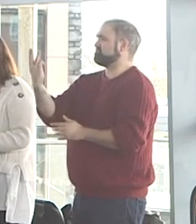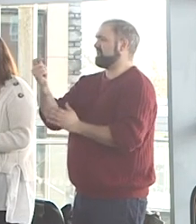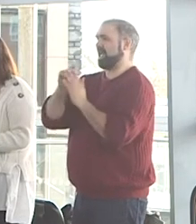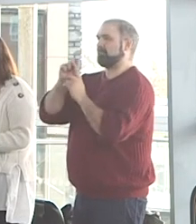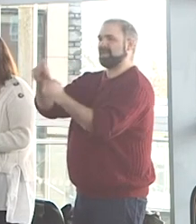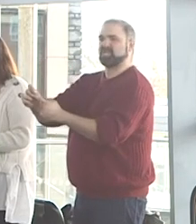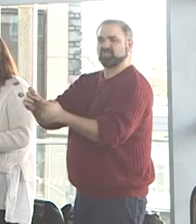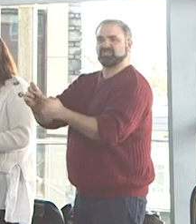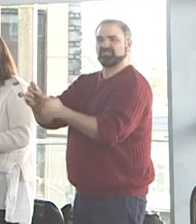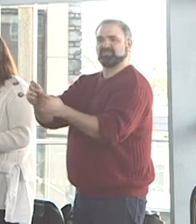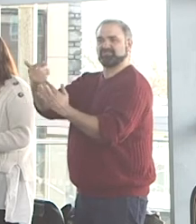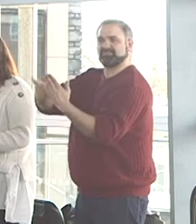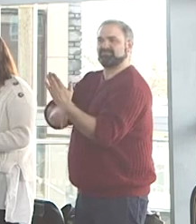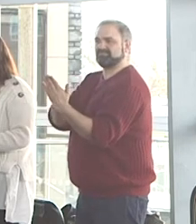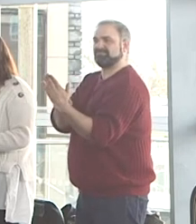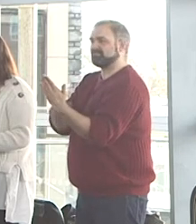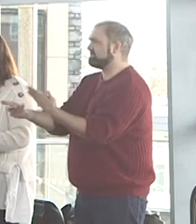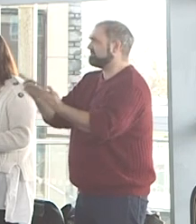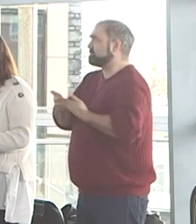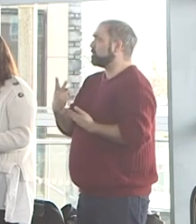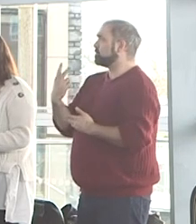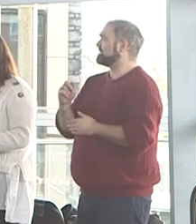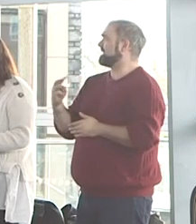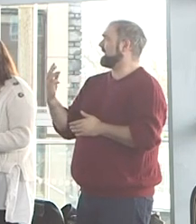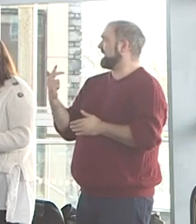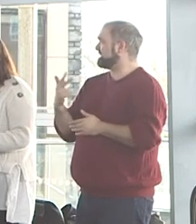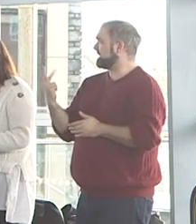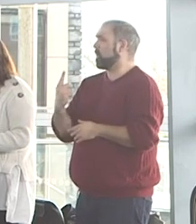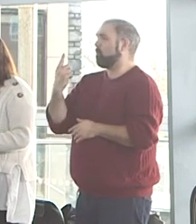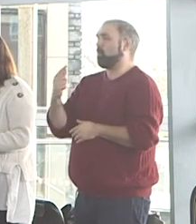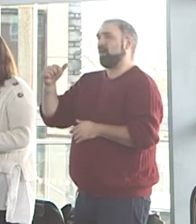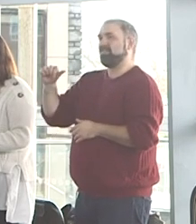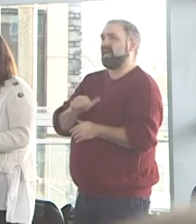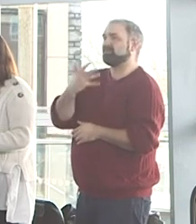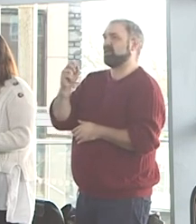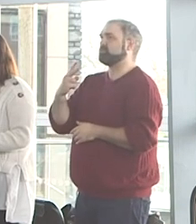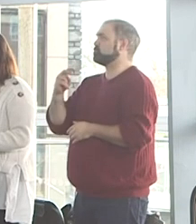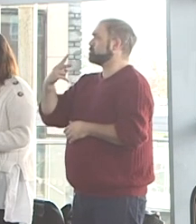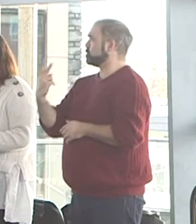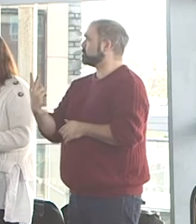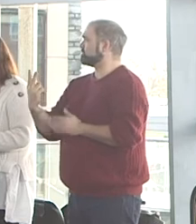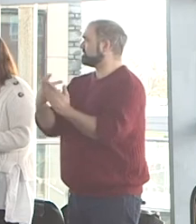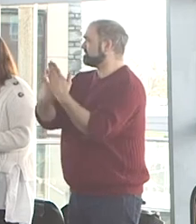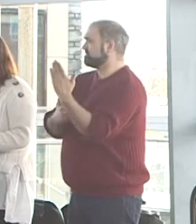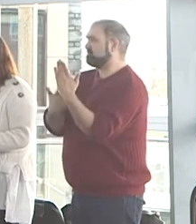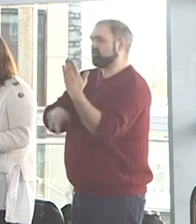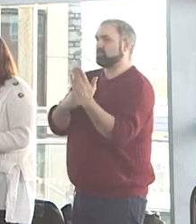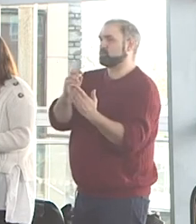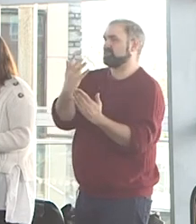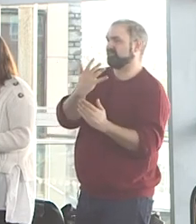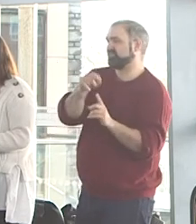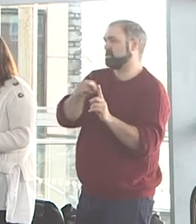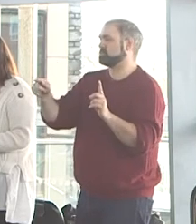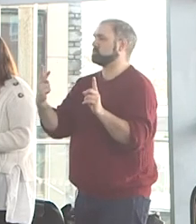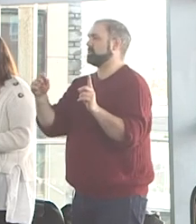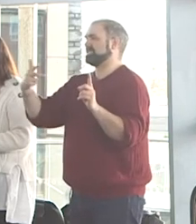orientation component. In 2018, there were 1,502 of such applications, and between 2015